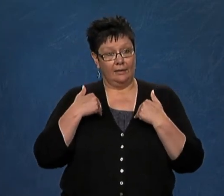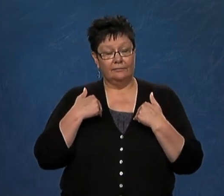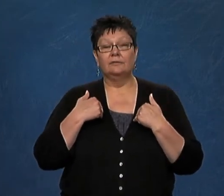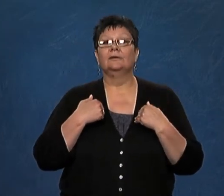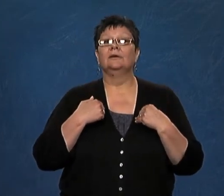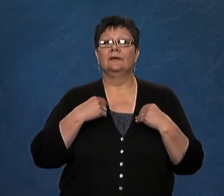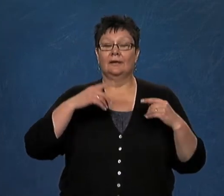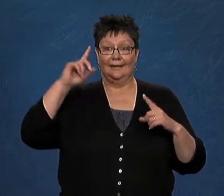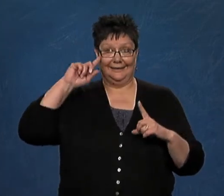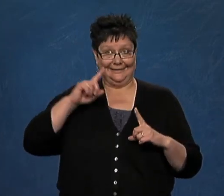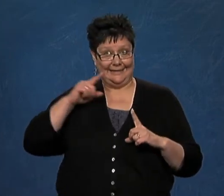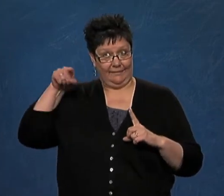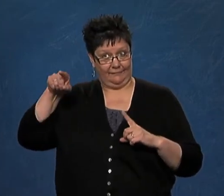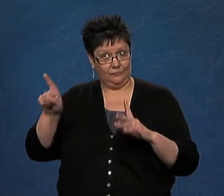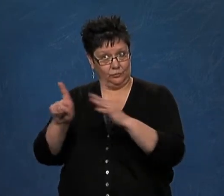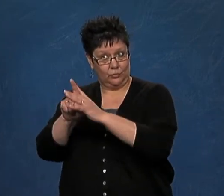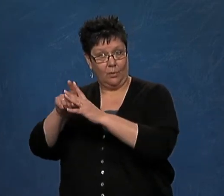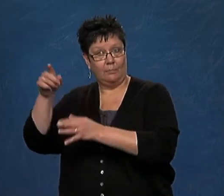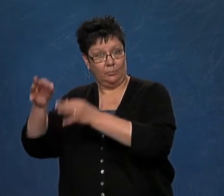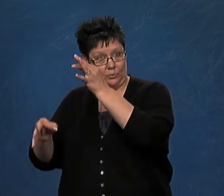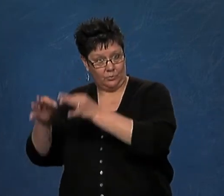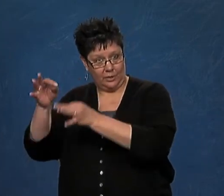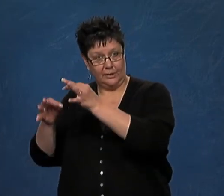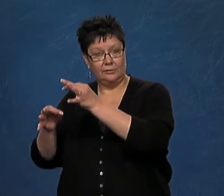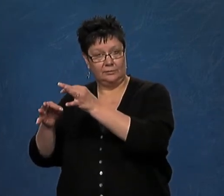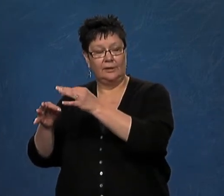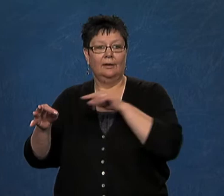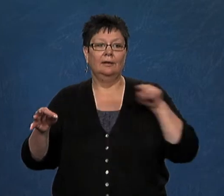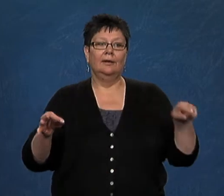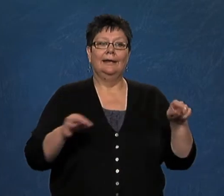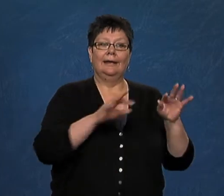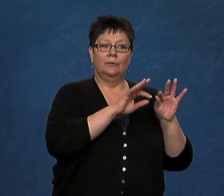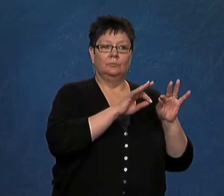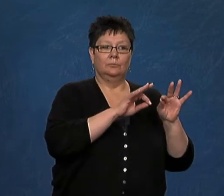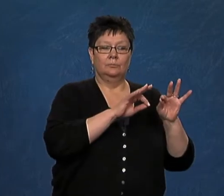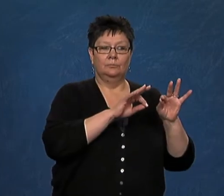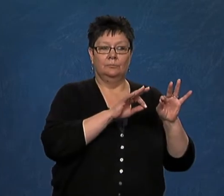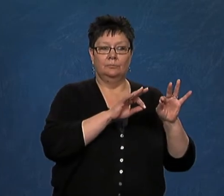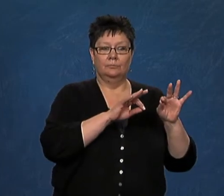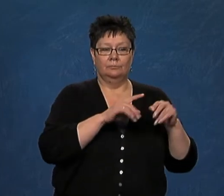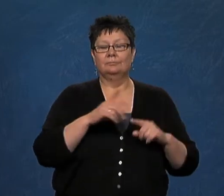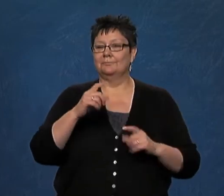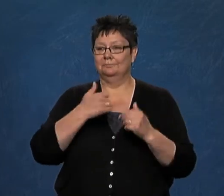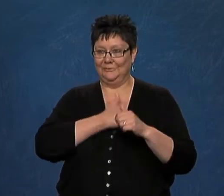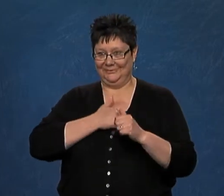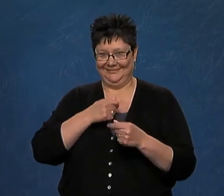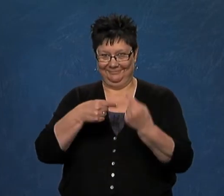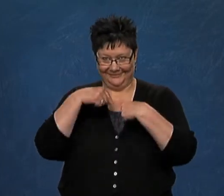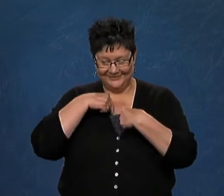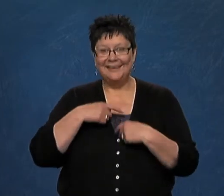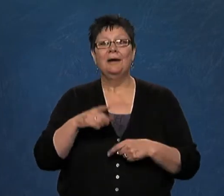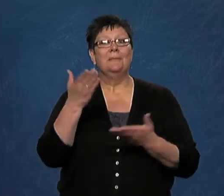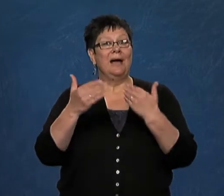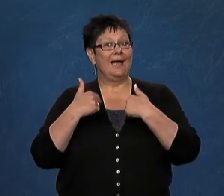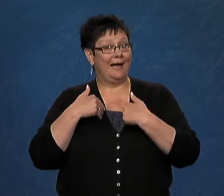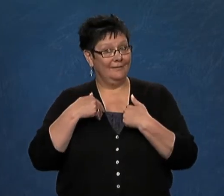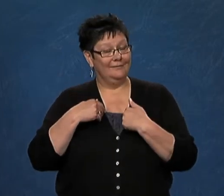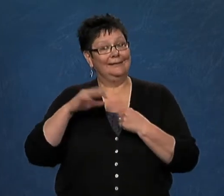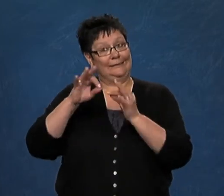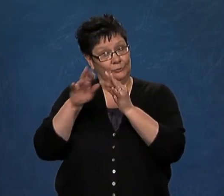Now, we may have a deaf individual at the courthouse, and I'm going to back up. We may